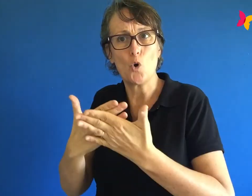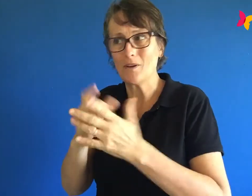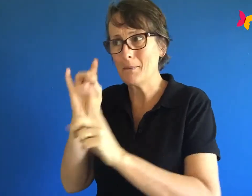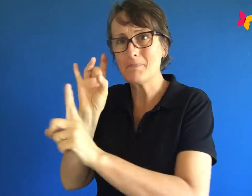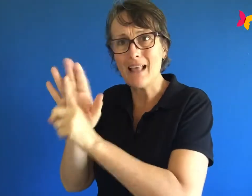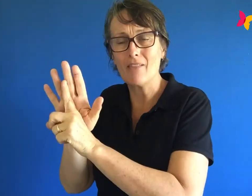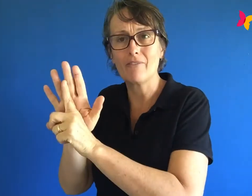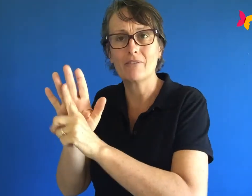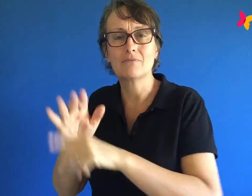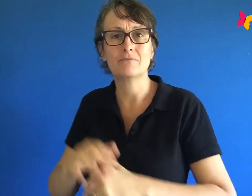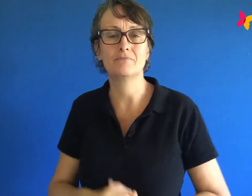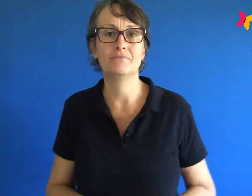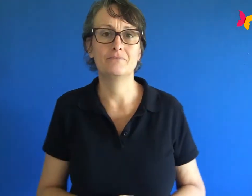for a second. Yeah. How old was he?